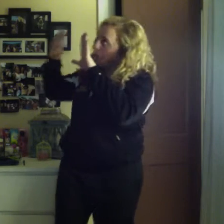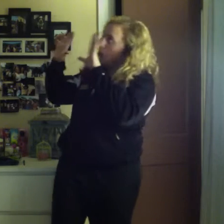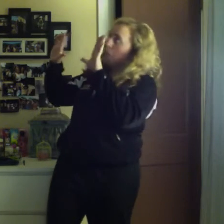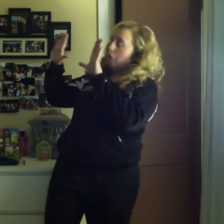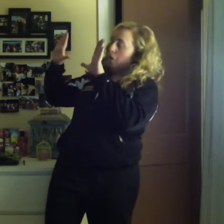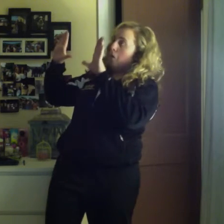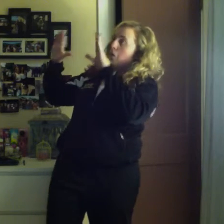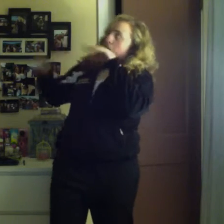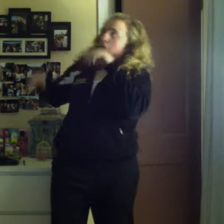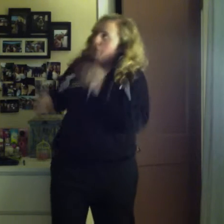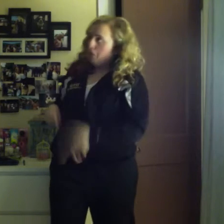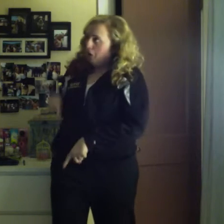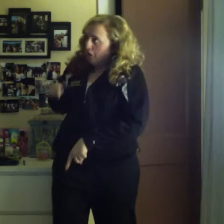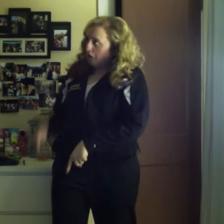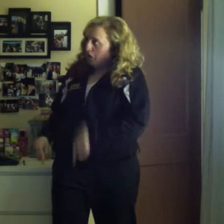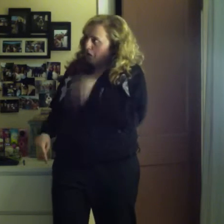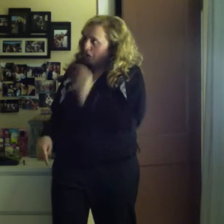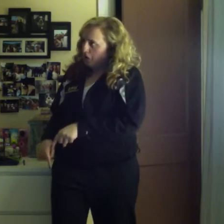changed Braylon's life by opening up the world for him.